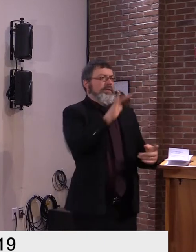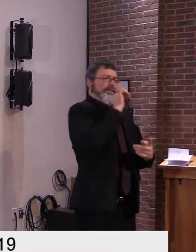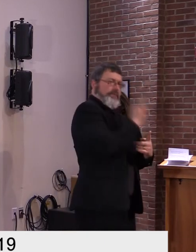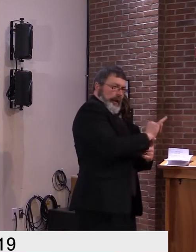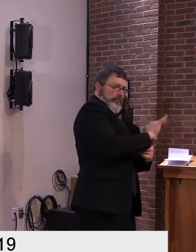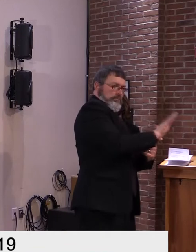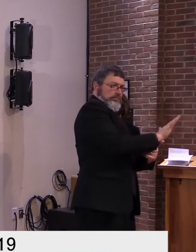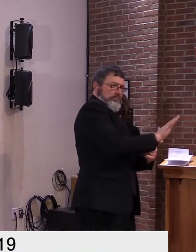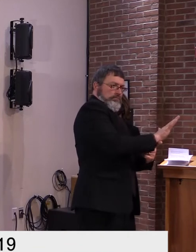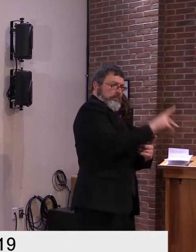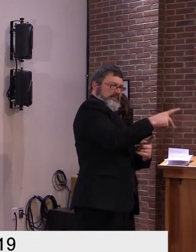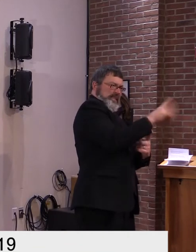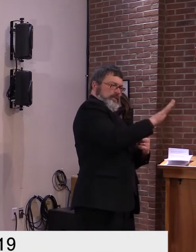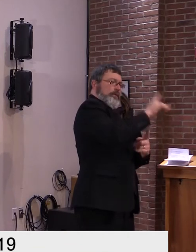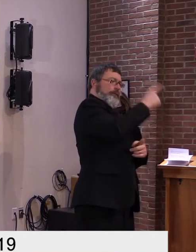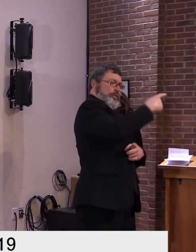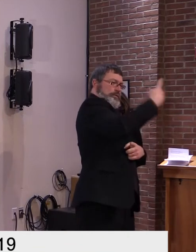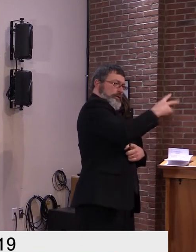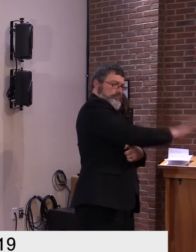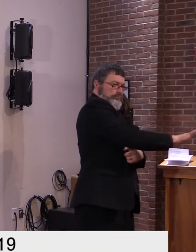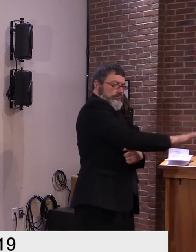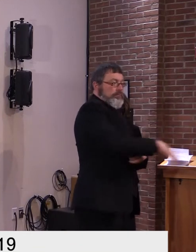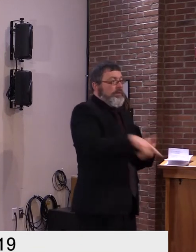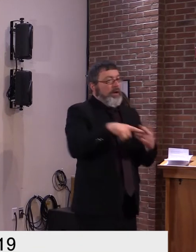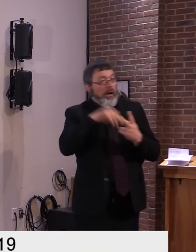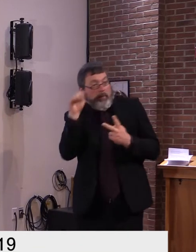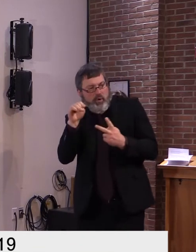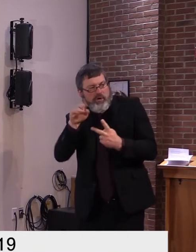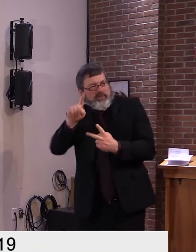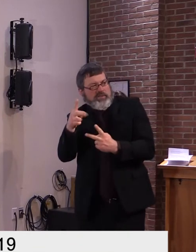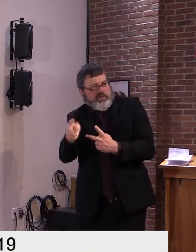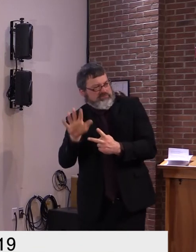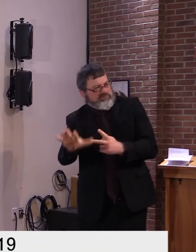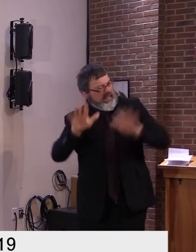ranges, and it wouldn't be a good idea.